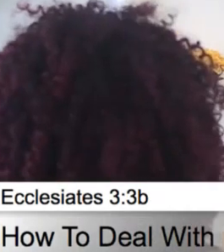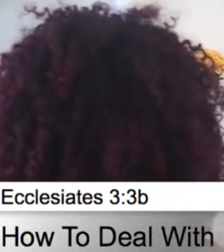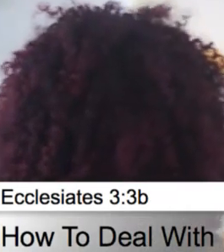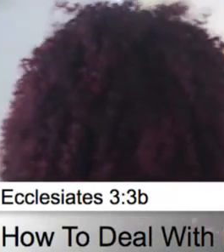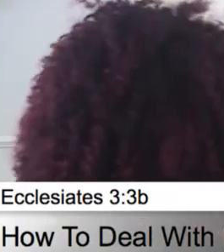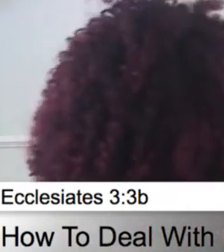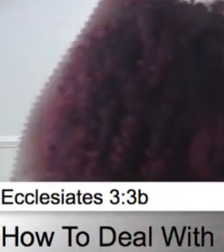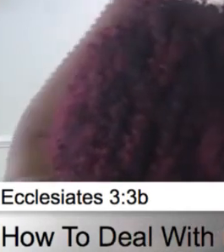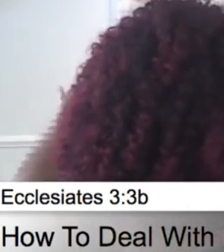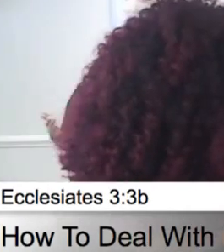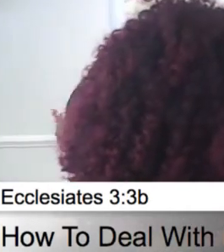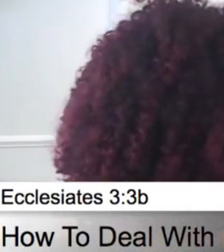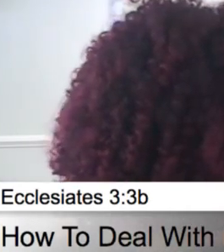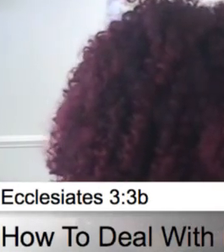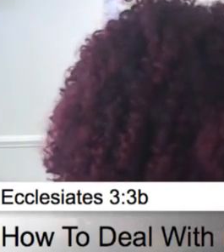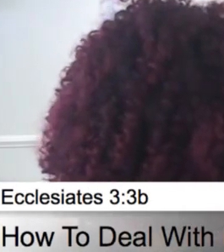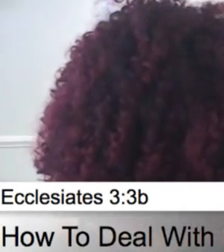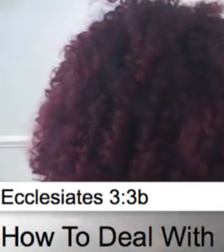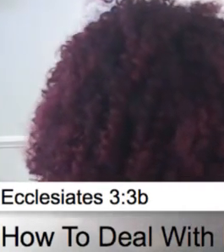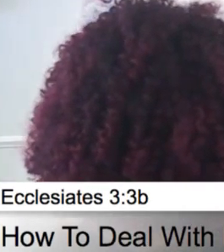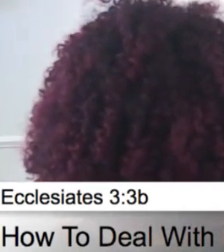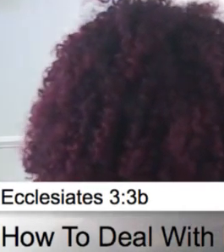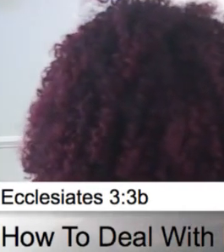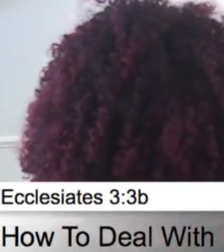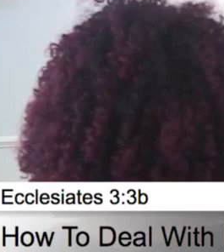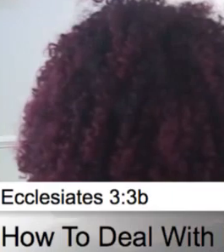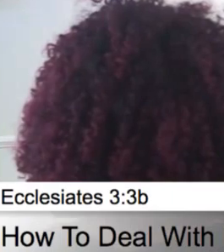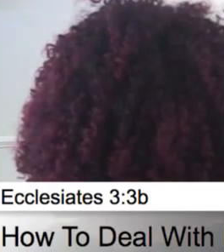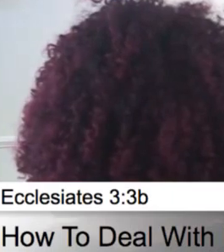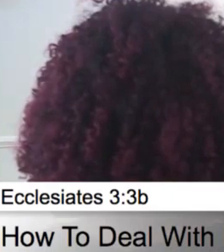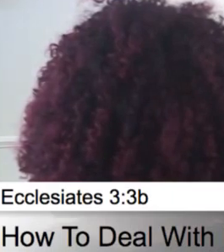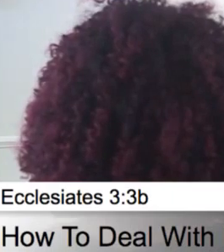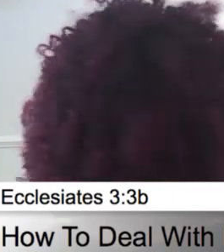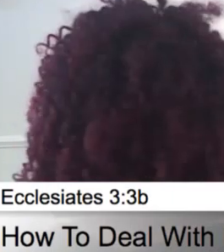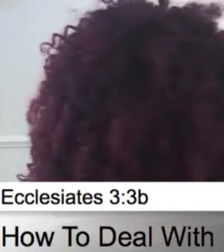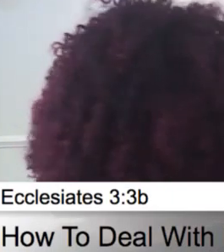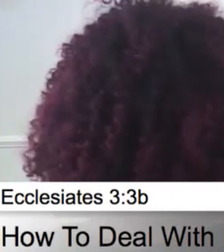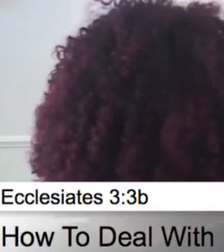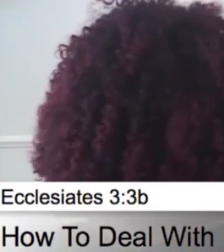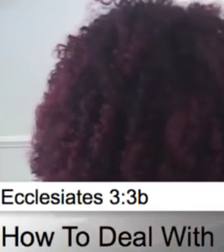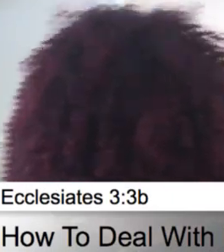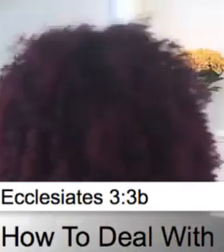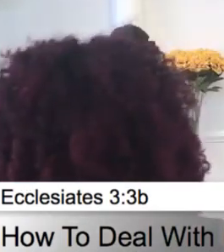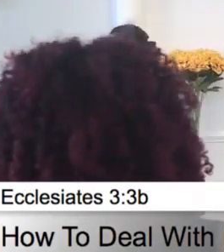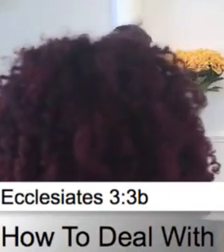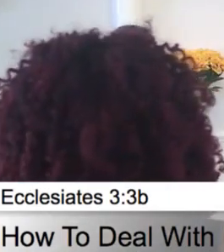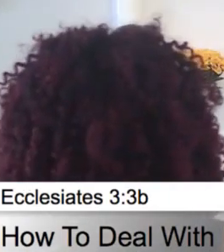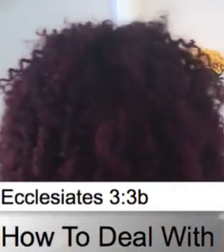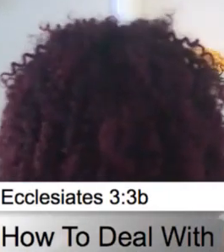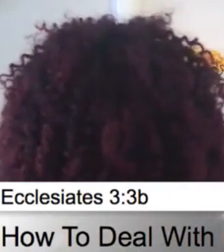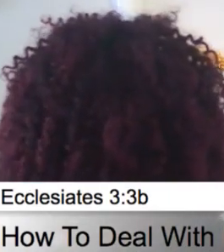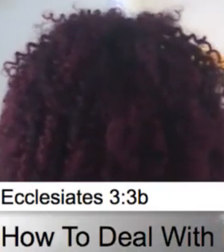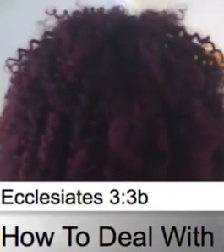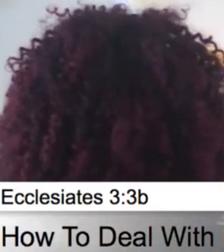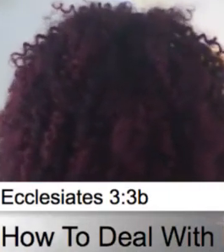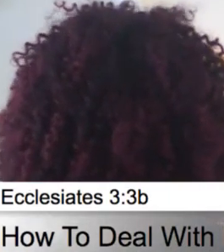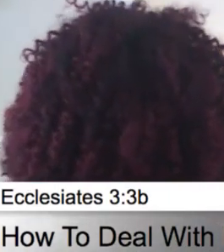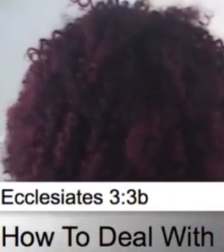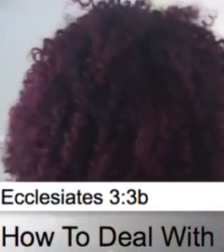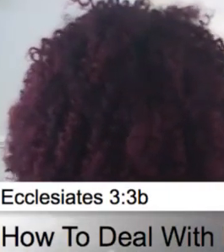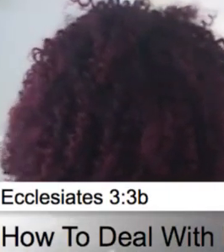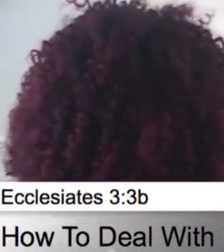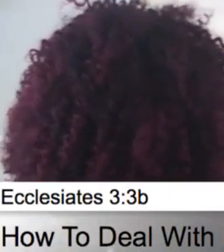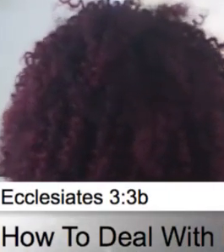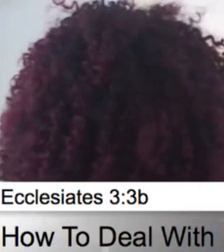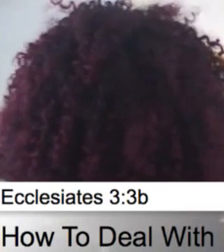next time I'm gonna put up my defense. When God tries to break me, I'm gonna fight the one who's trying